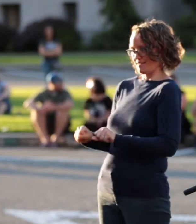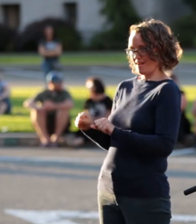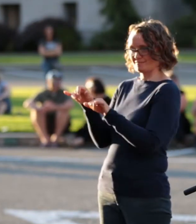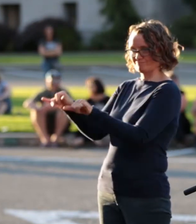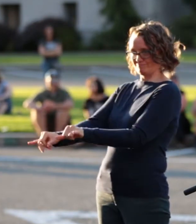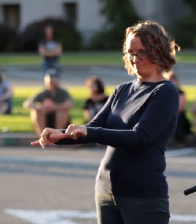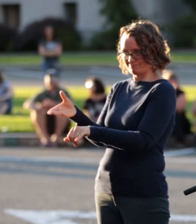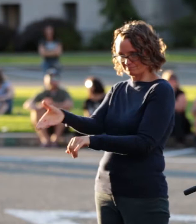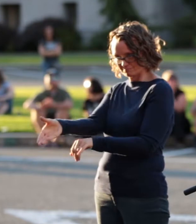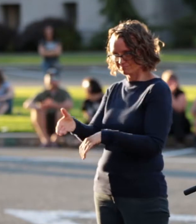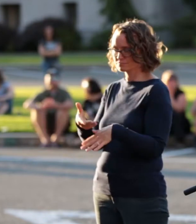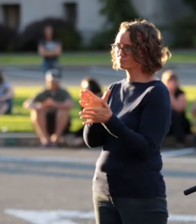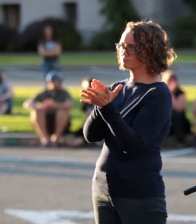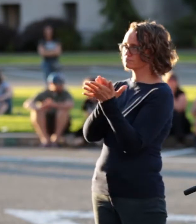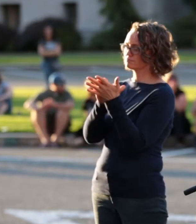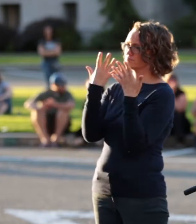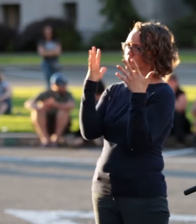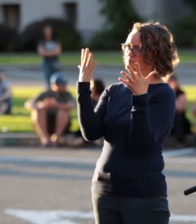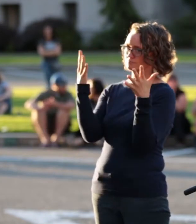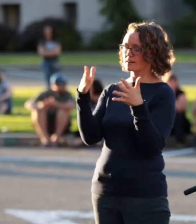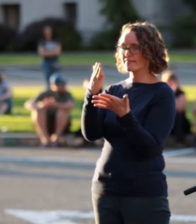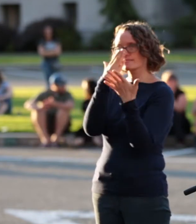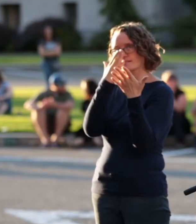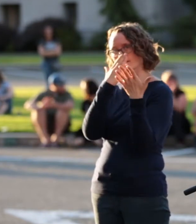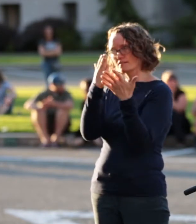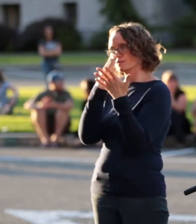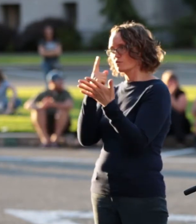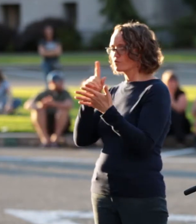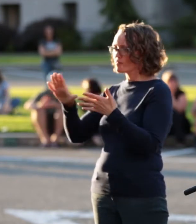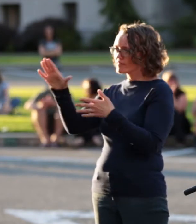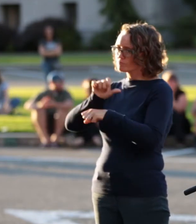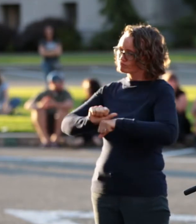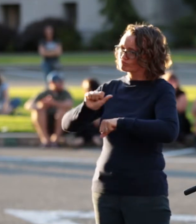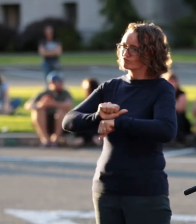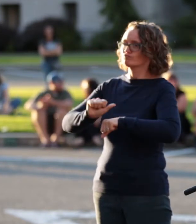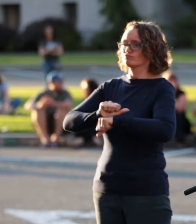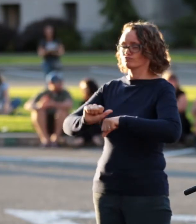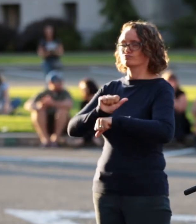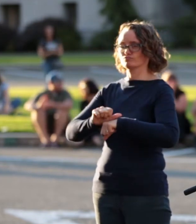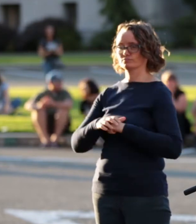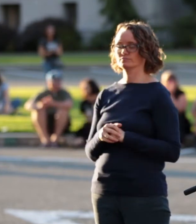their hard work and dedication to the issue of sanctuary.